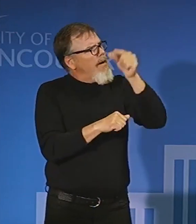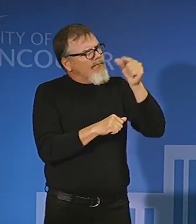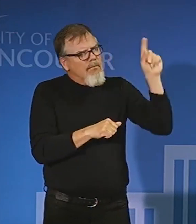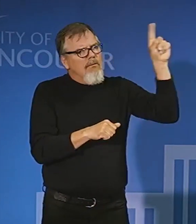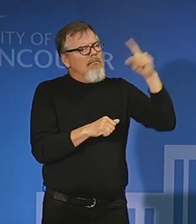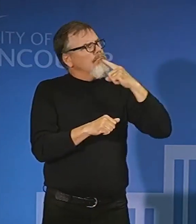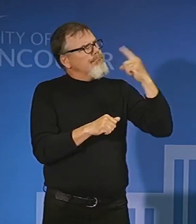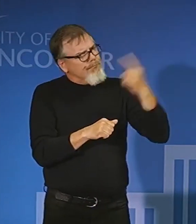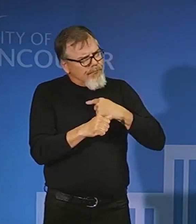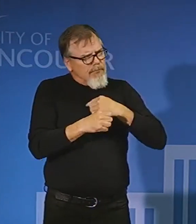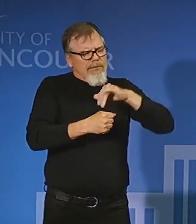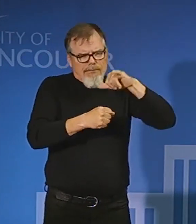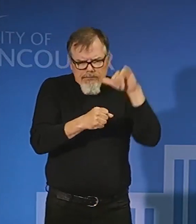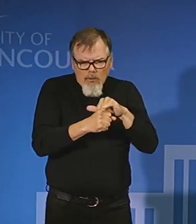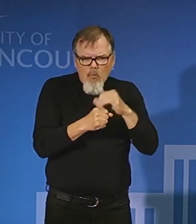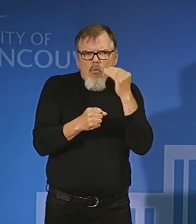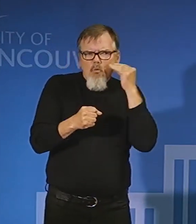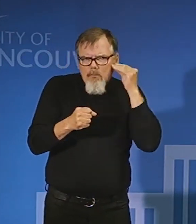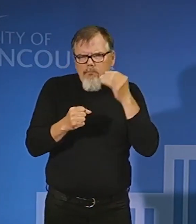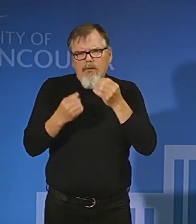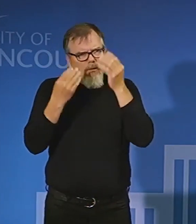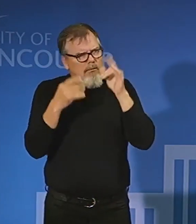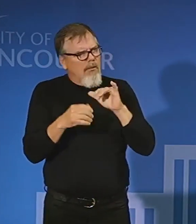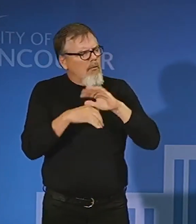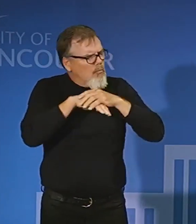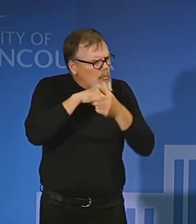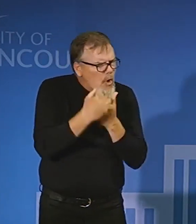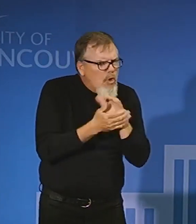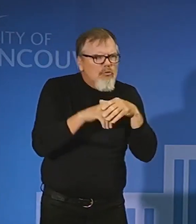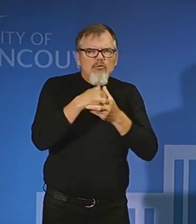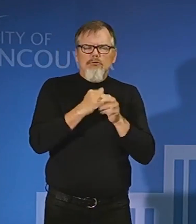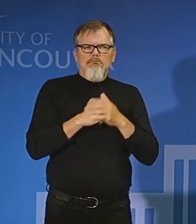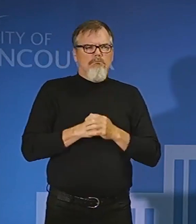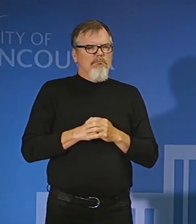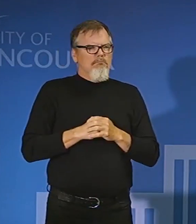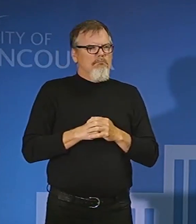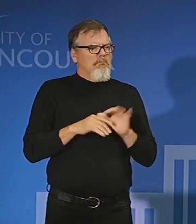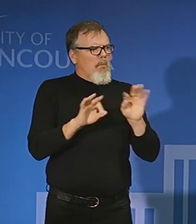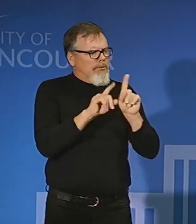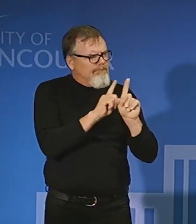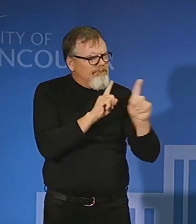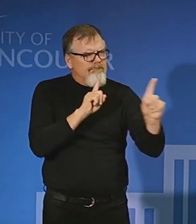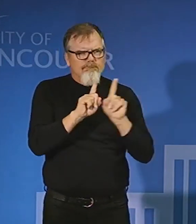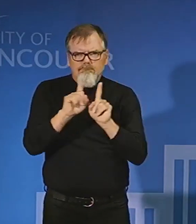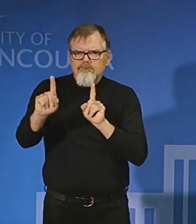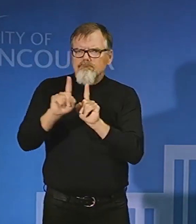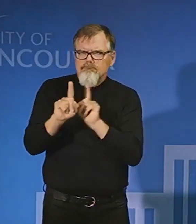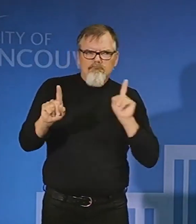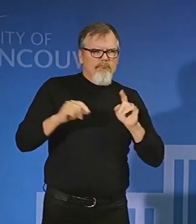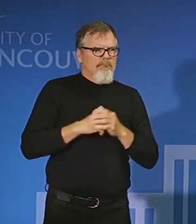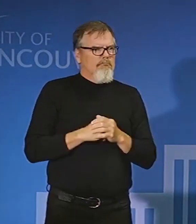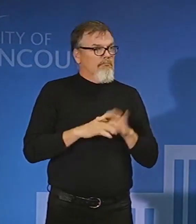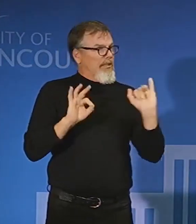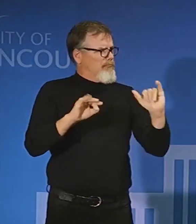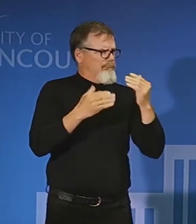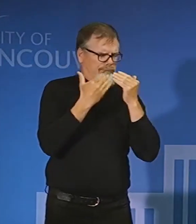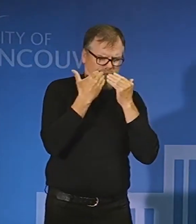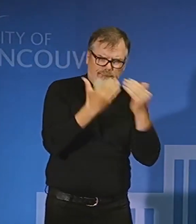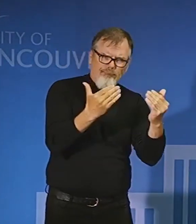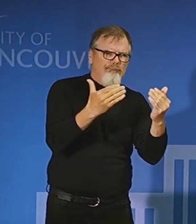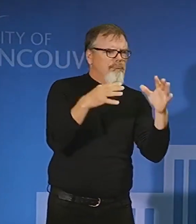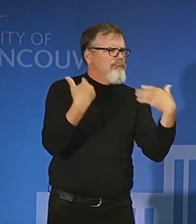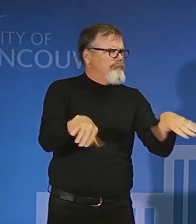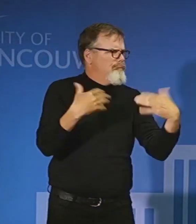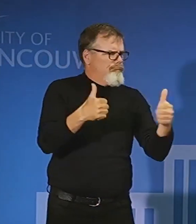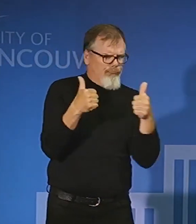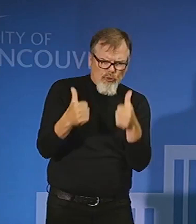if you're sick, frequent hand washing, maintaining physical distancing. So that's good news. Now in British Columbia, we are